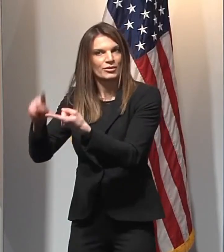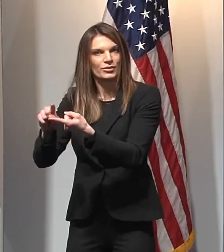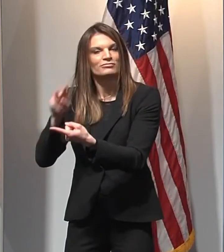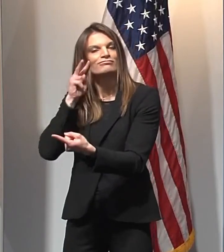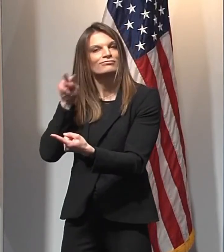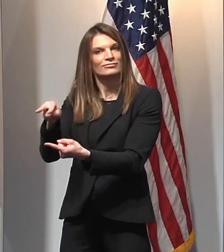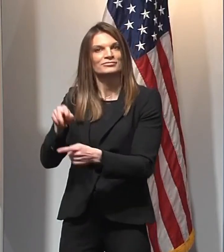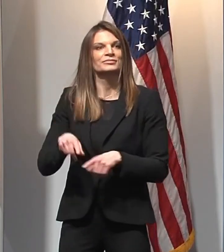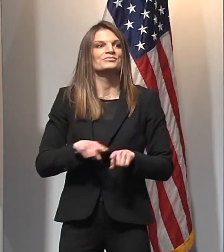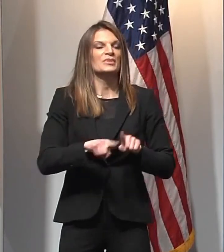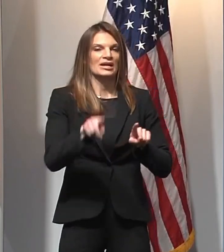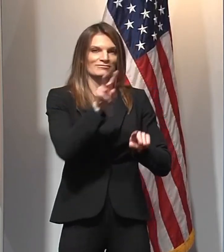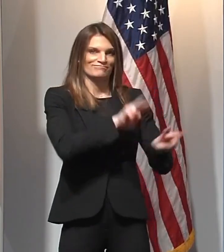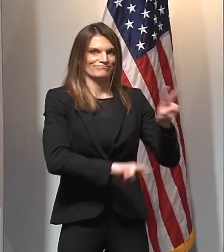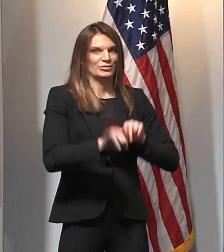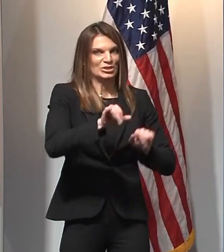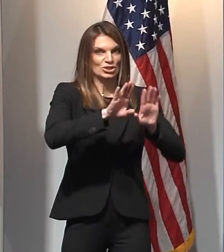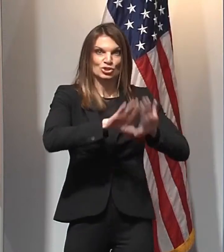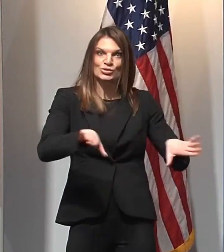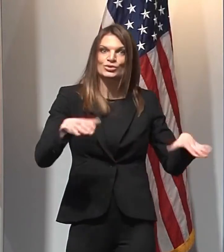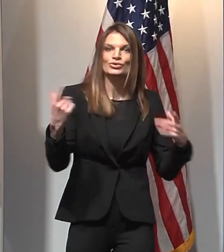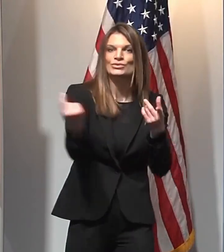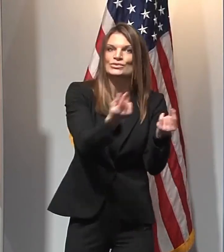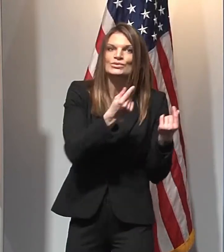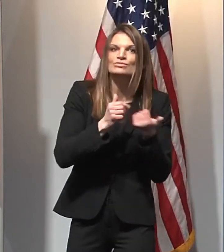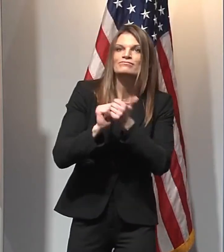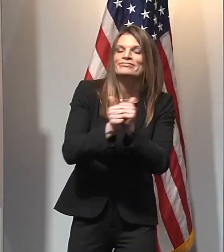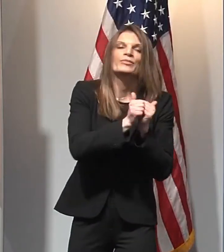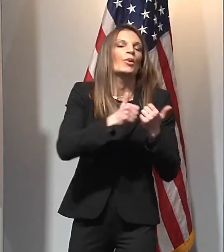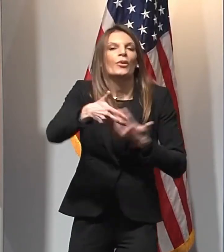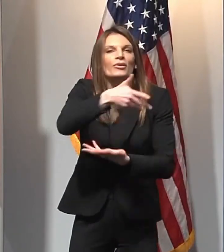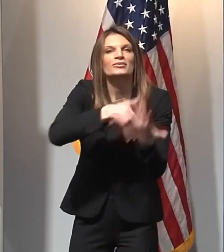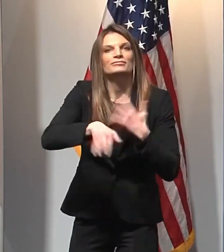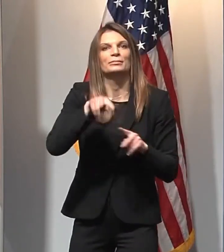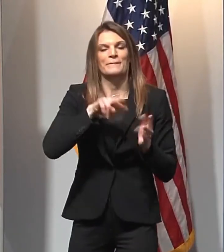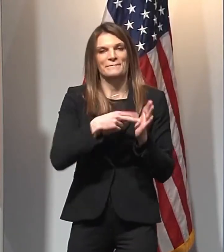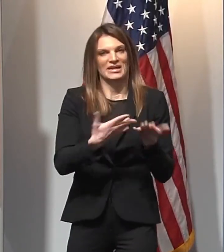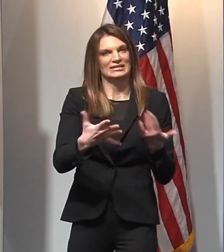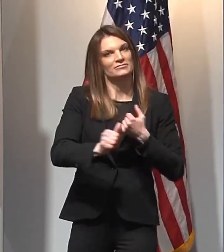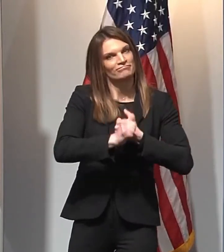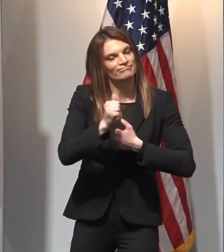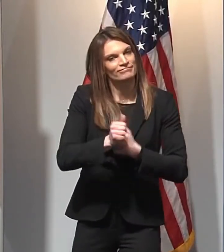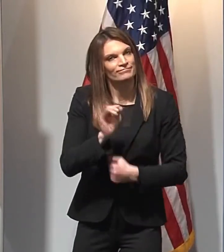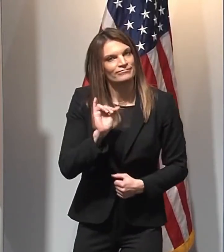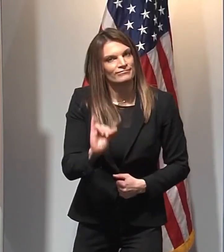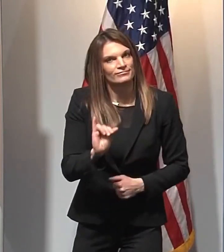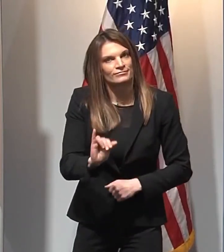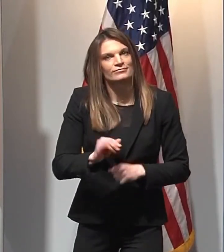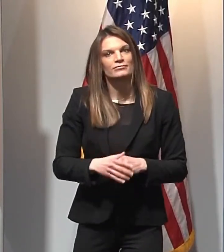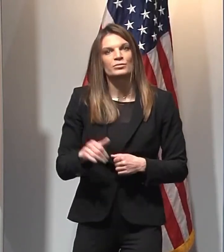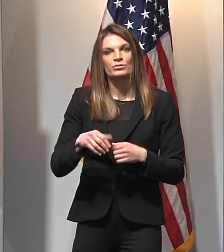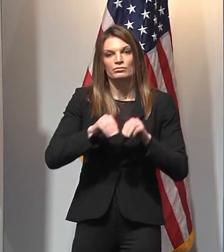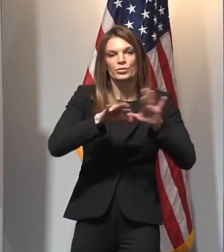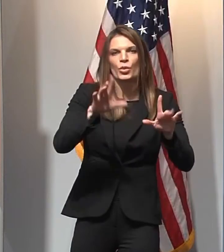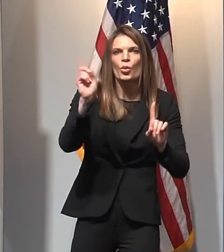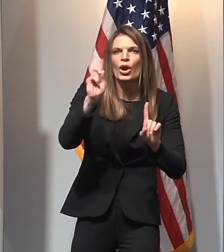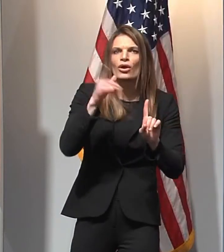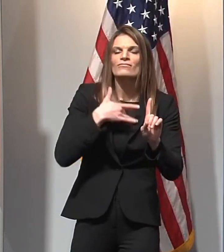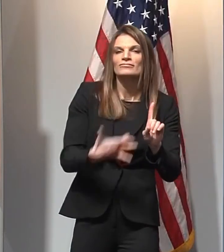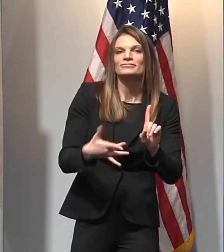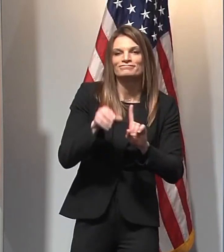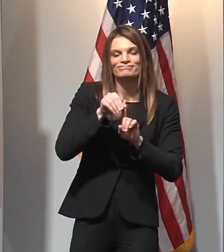of the activities children in this age group are engaging in. Many of the outbreaks are related to sports.